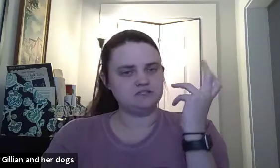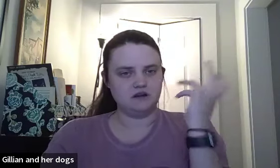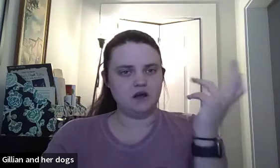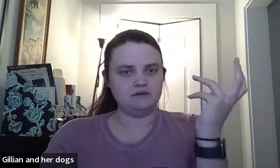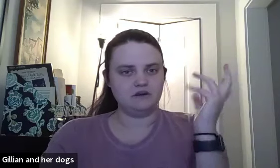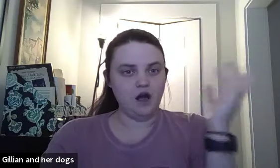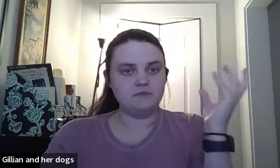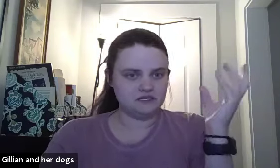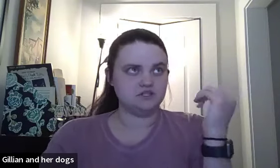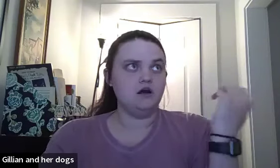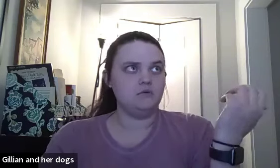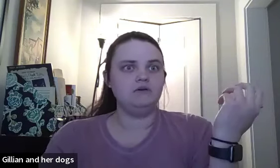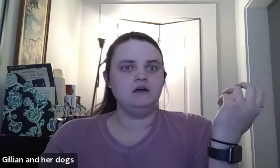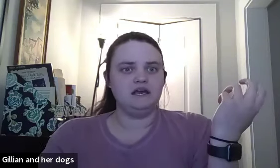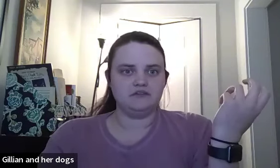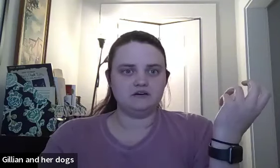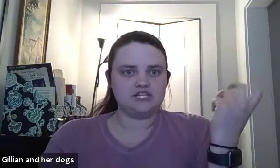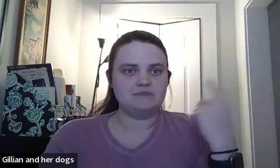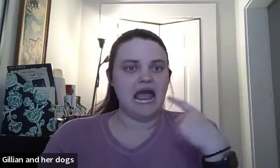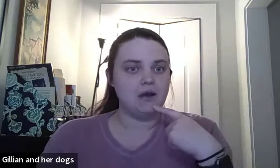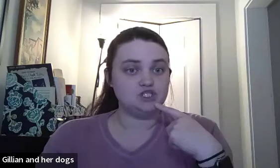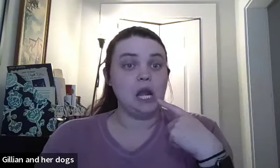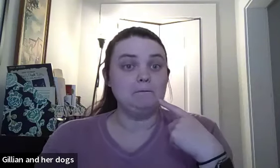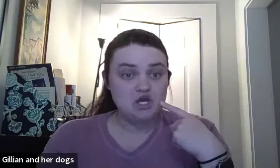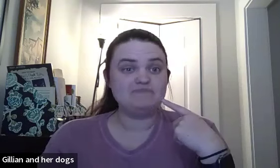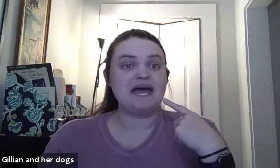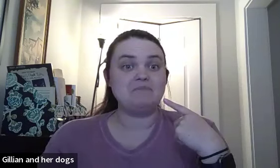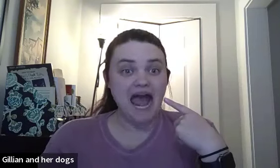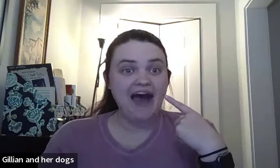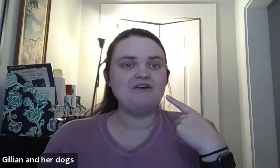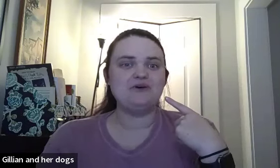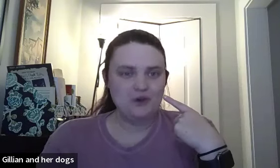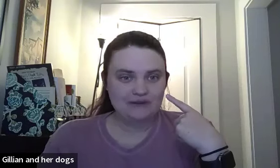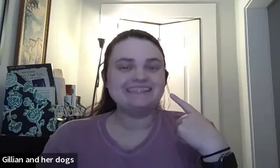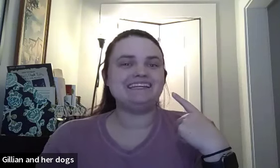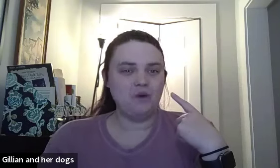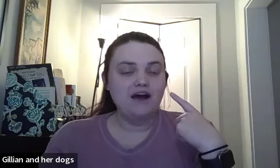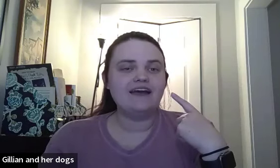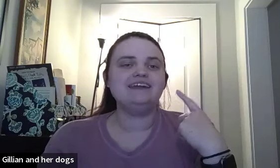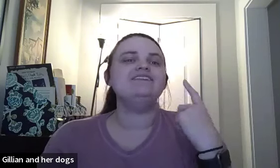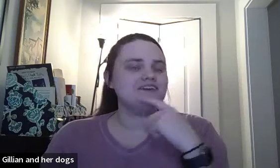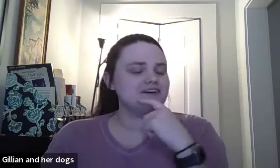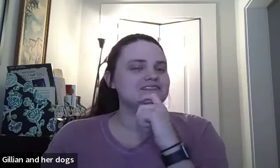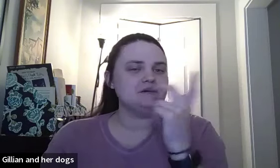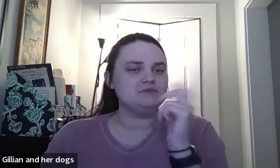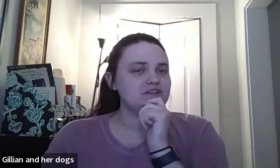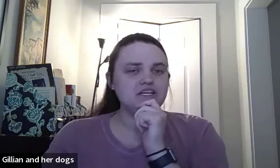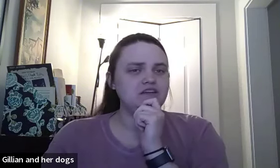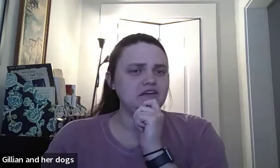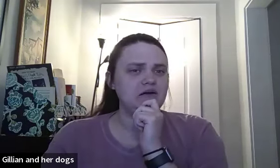almost a common assumption. Oh, well, if they don't understand me, I'm just gonna move my mouth really wide, and some people are gonna look at you and